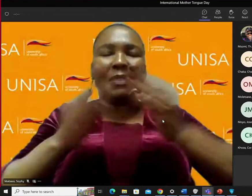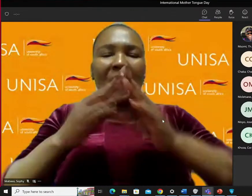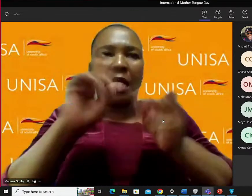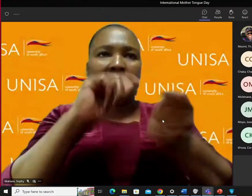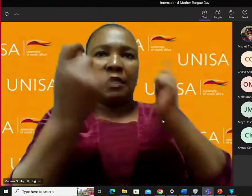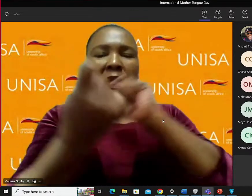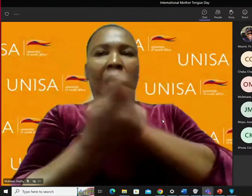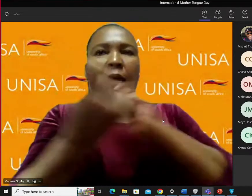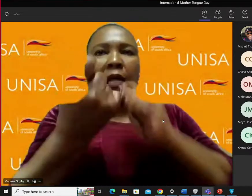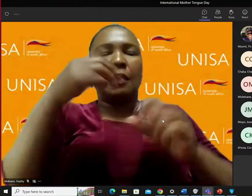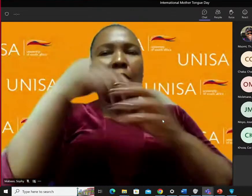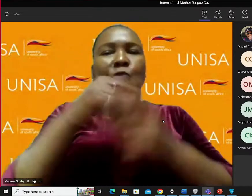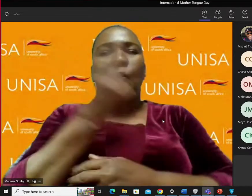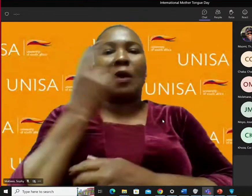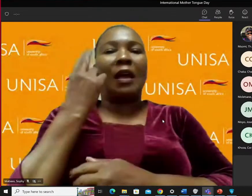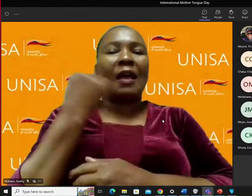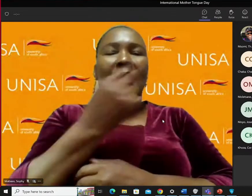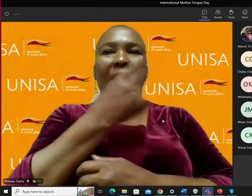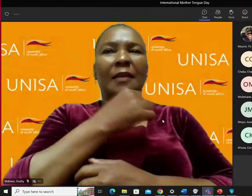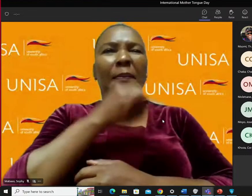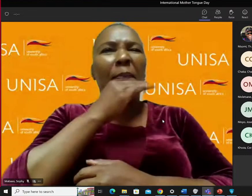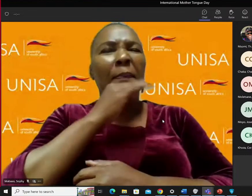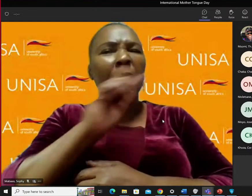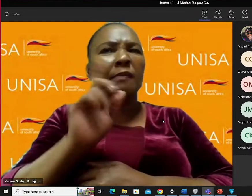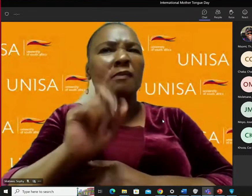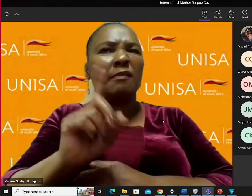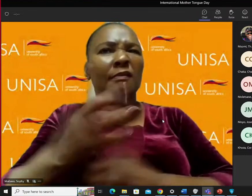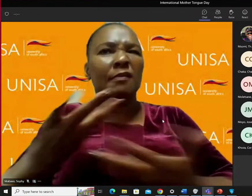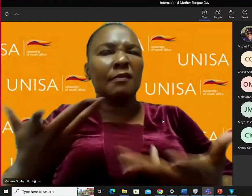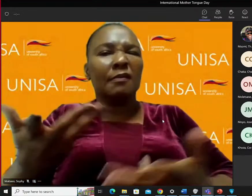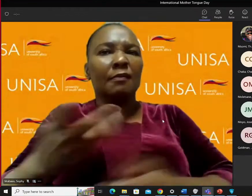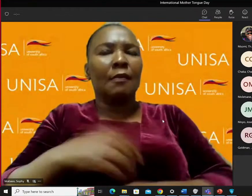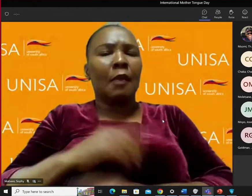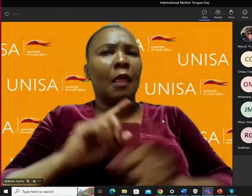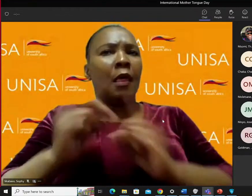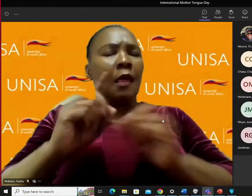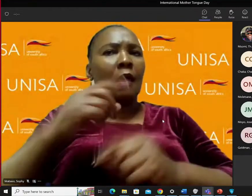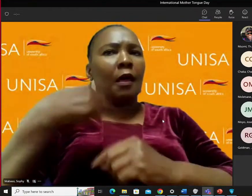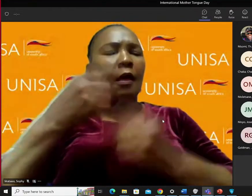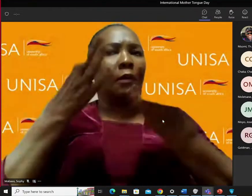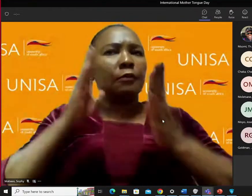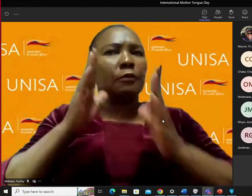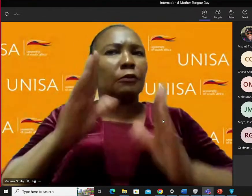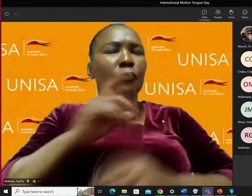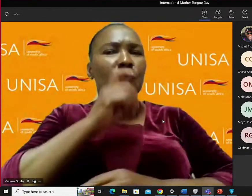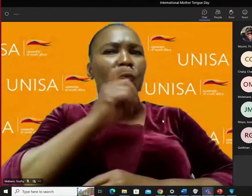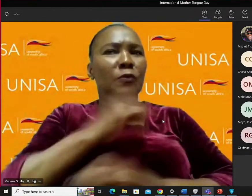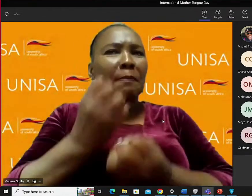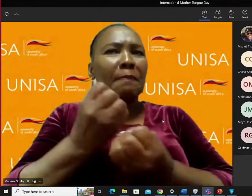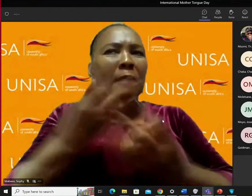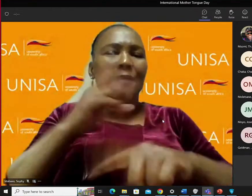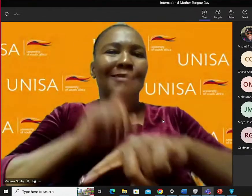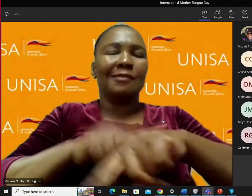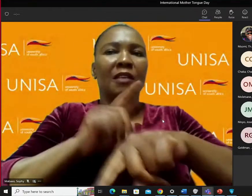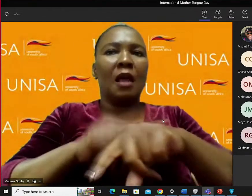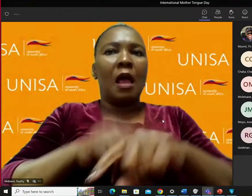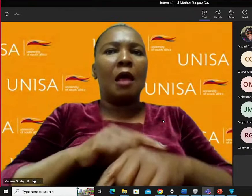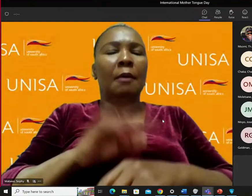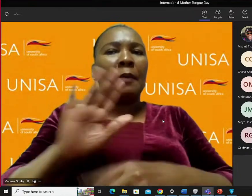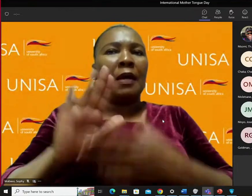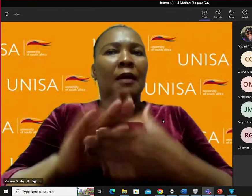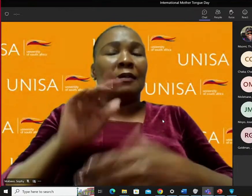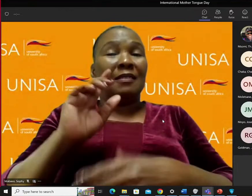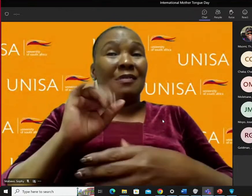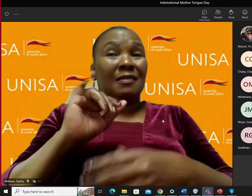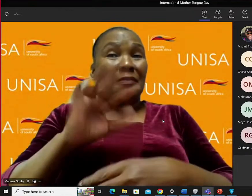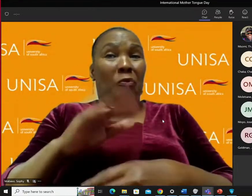into kindness. What does that mean? What does it mean when we talk about Ubuntu? It's used so many times. But if we want to distill some